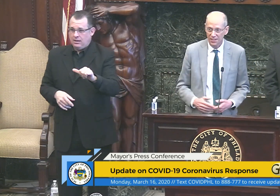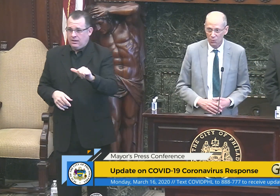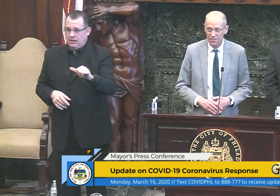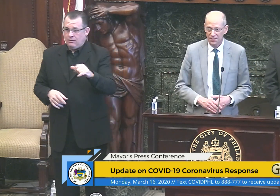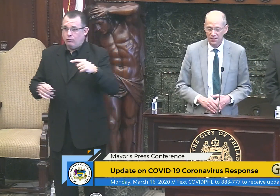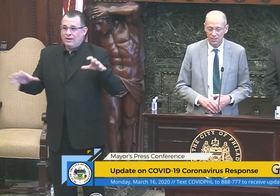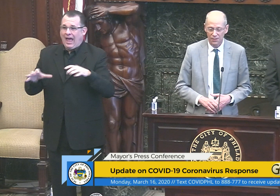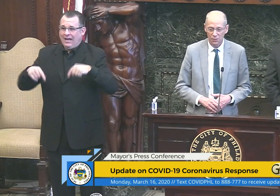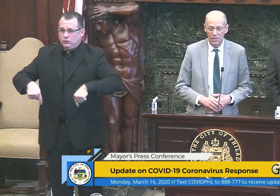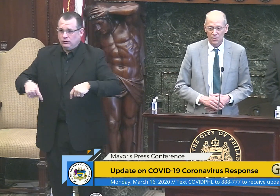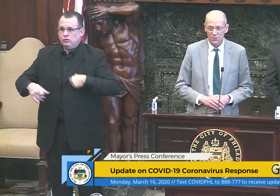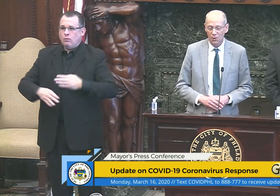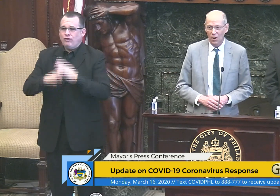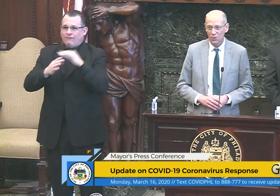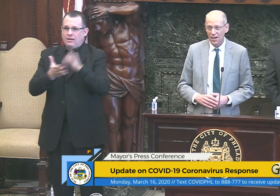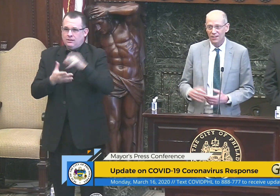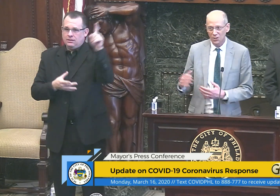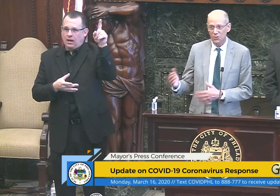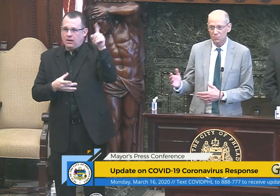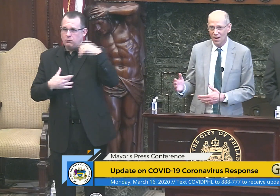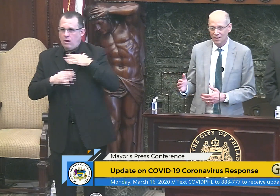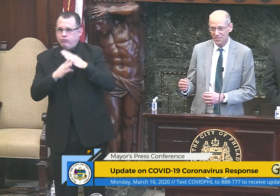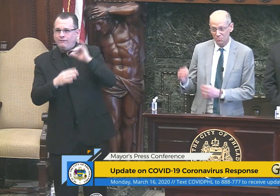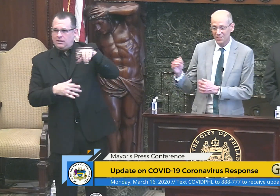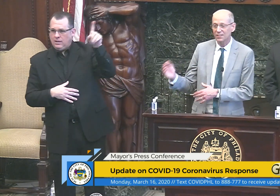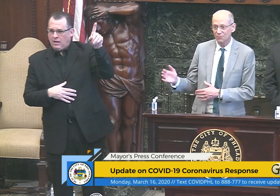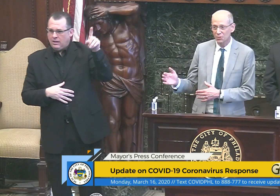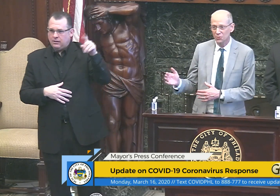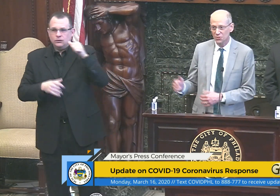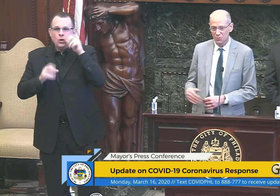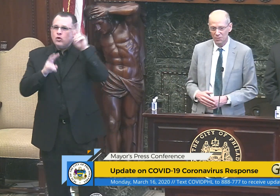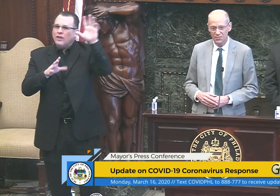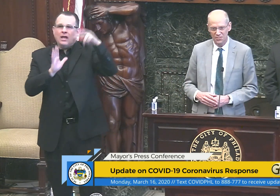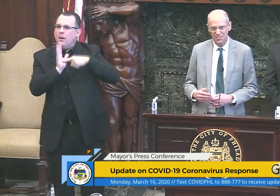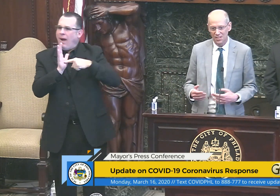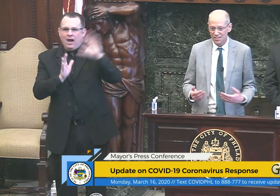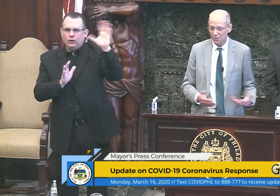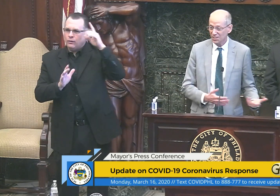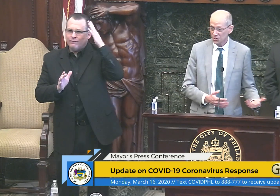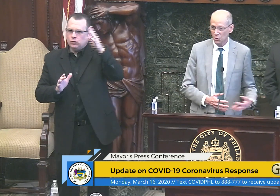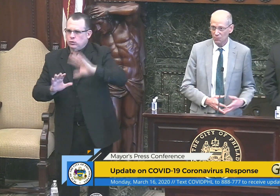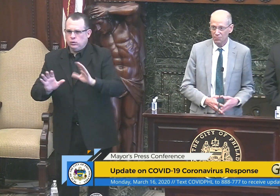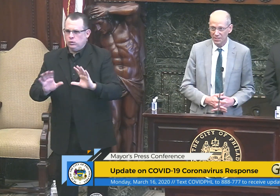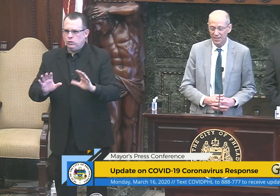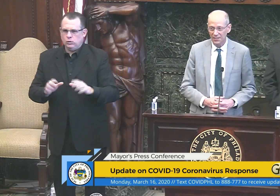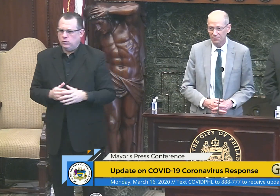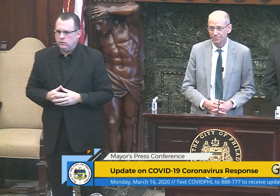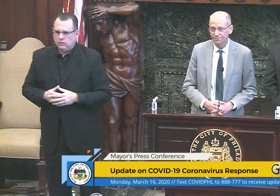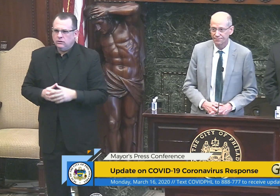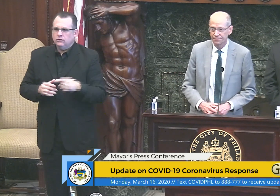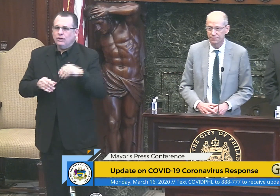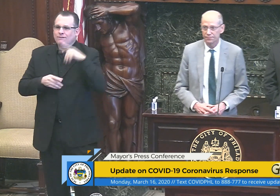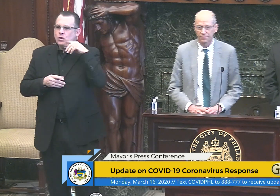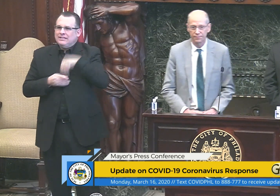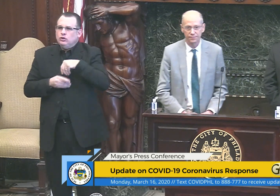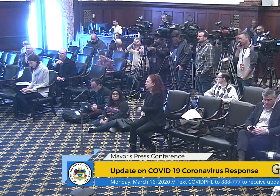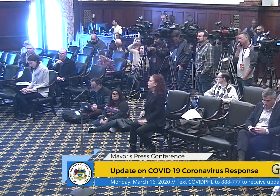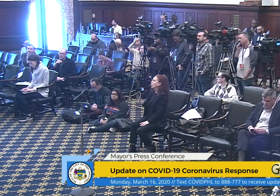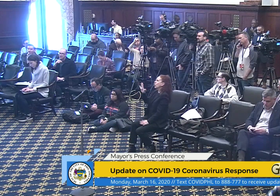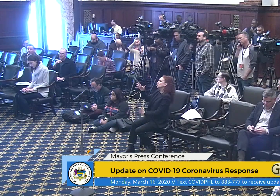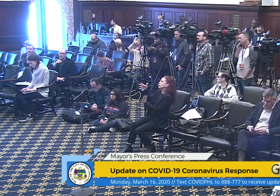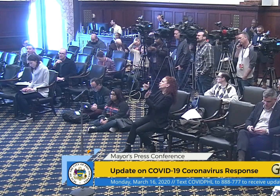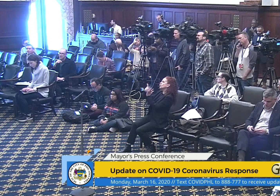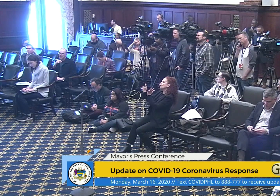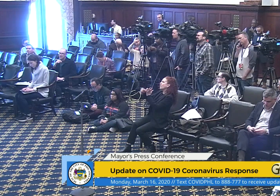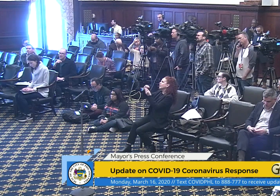us from hitting that worst-case scenario. So I would not look at those models as predicting the future so much as just something internal for planning. What are your rough numbers?